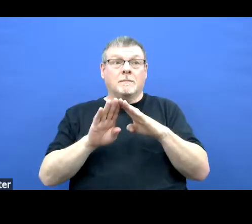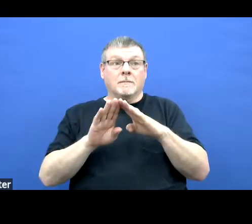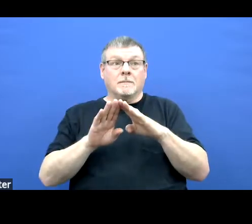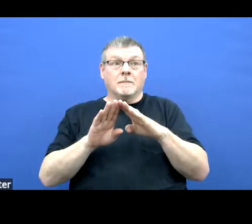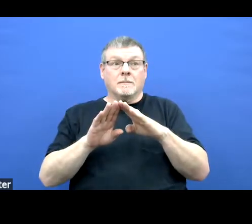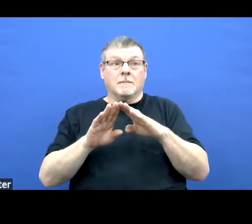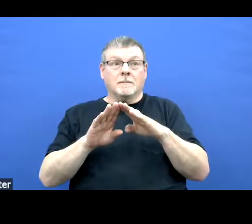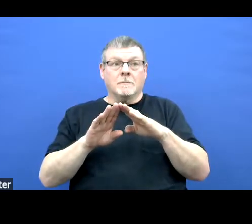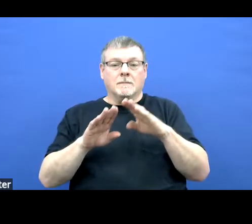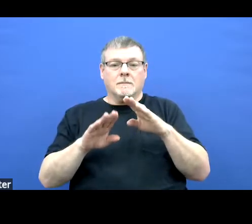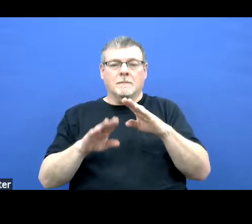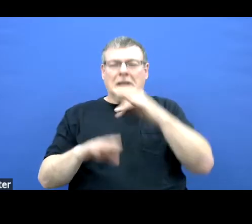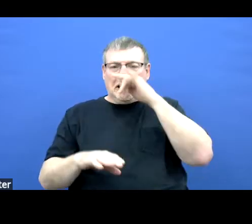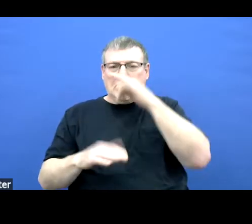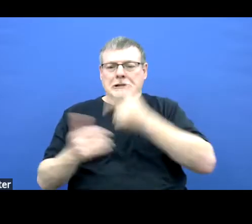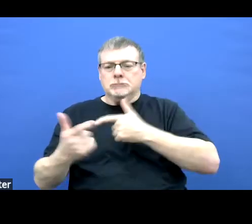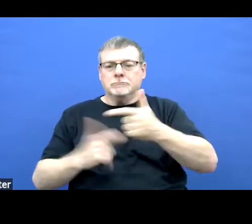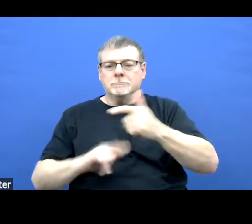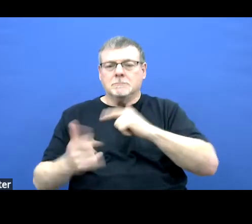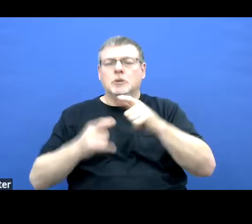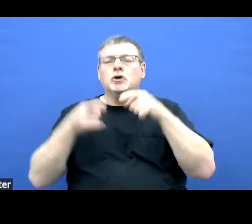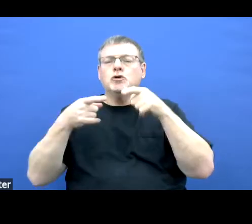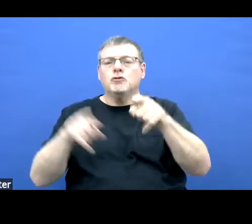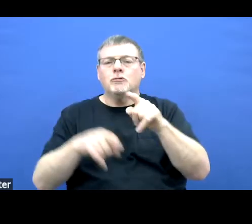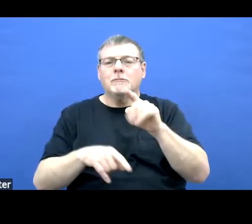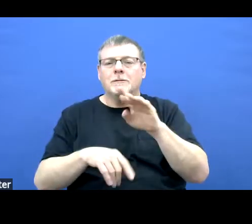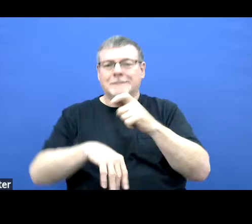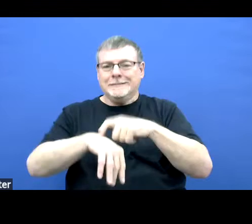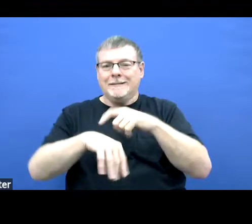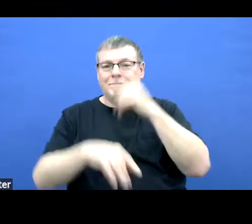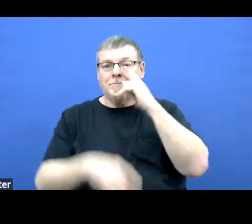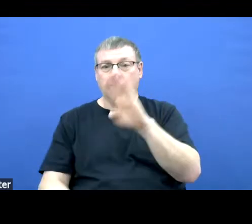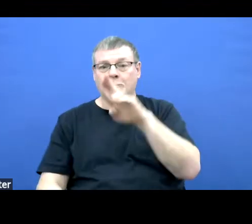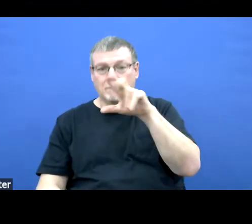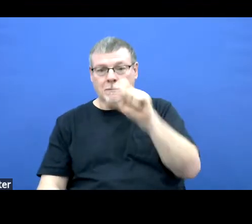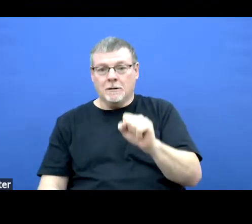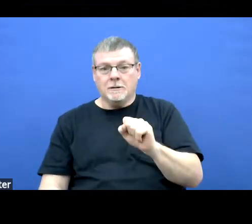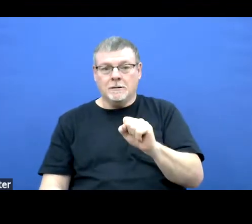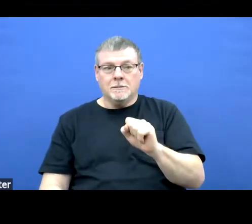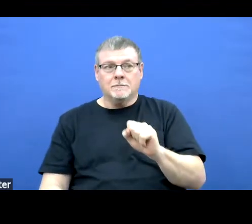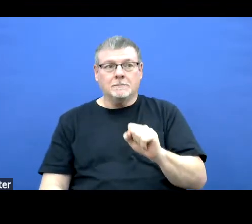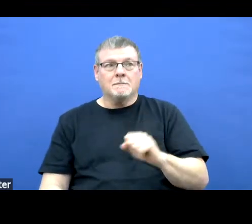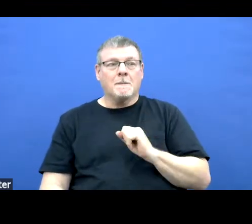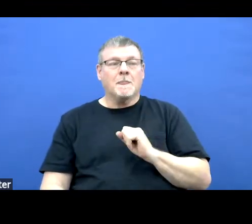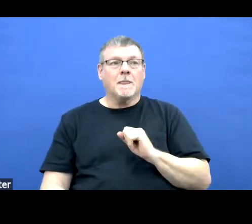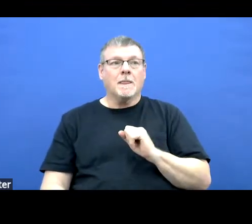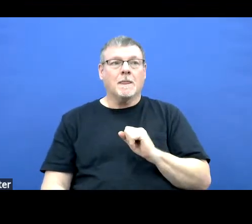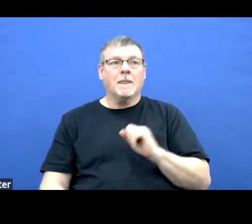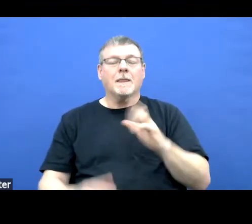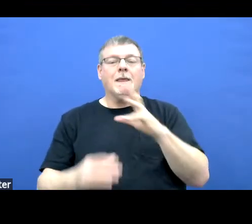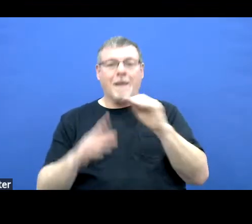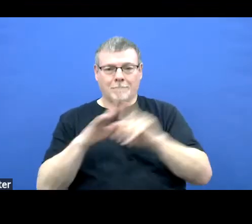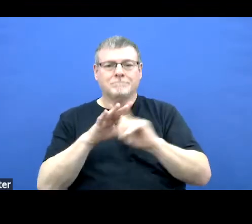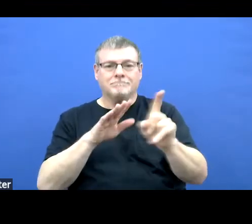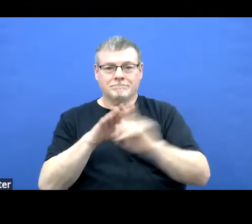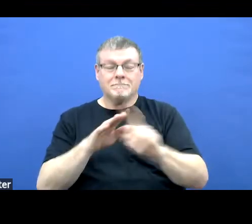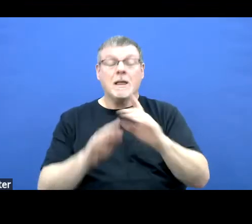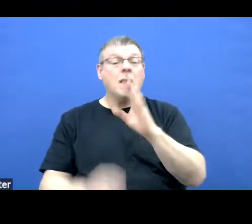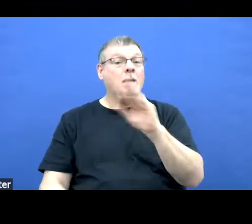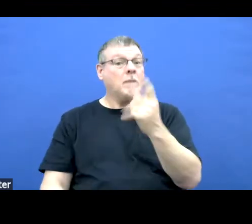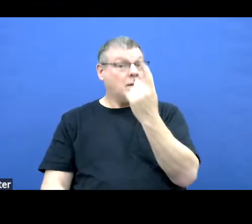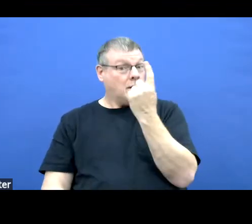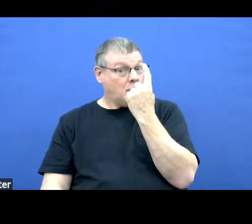will be able to take kids in and out at bus time. Yes. You'll be able to leave as from fire egress. There'll be one